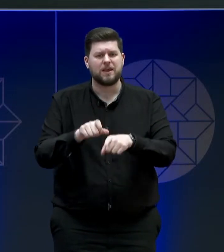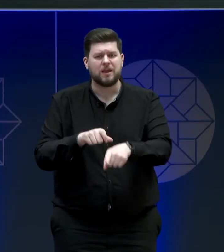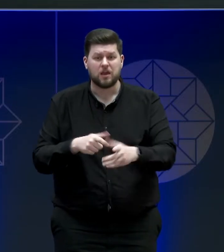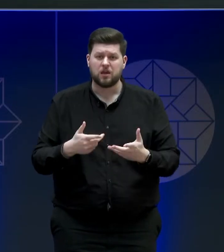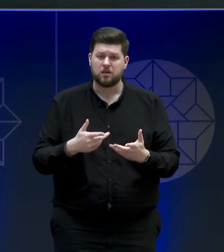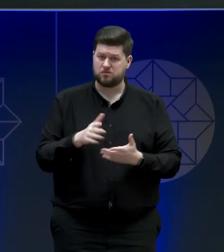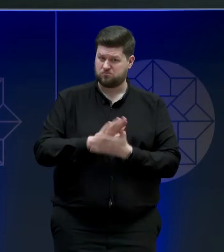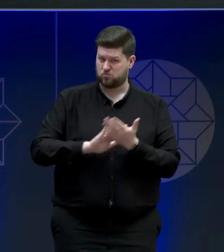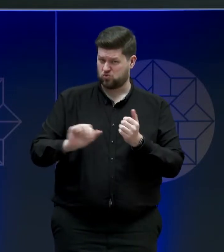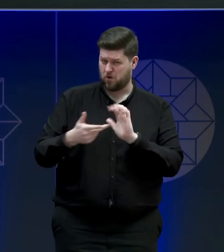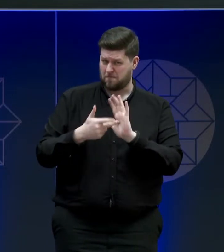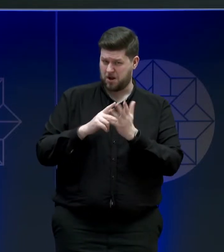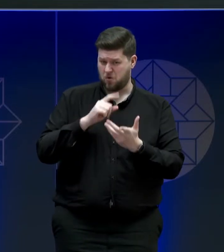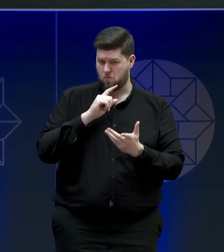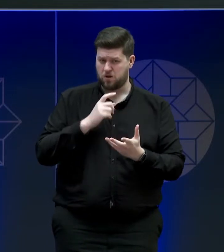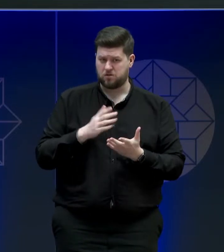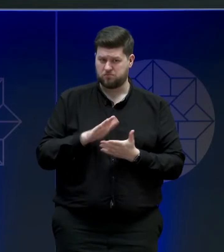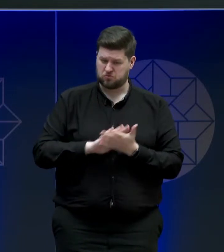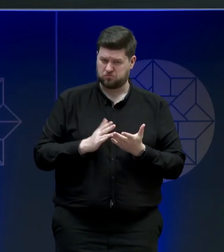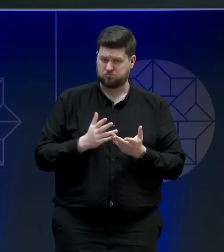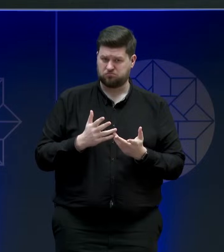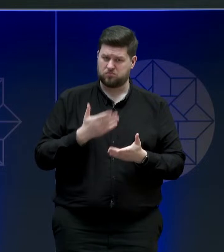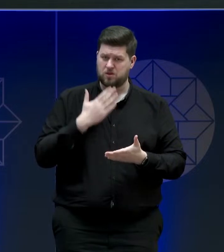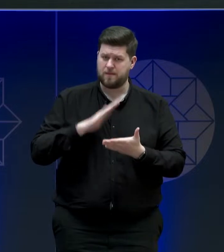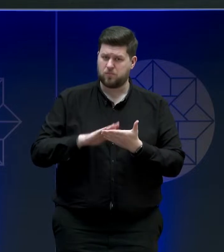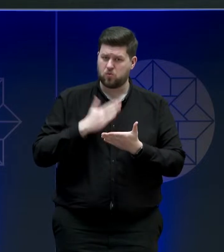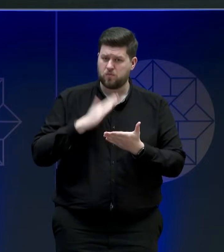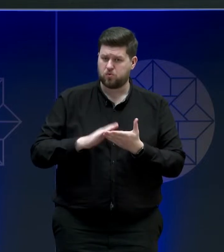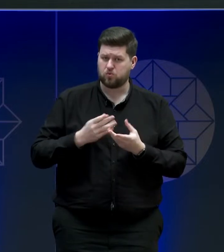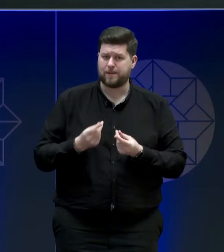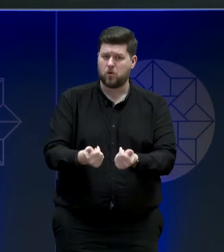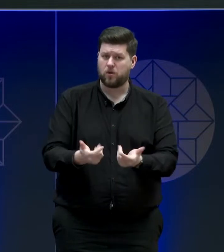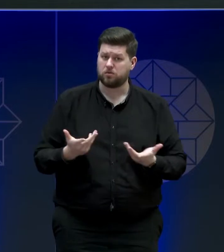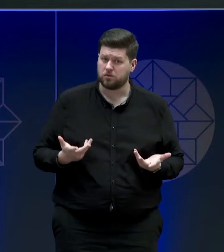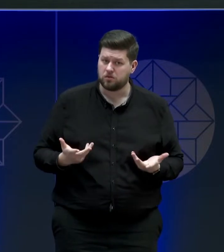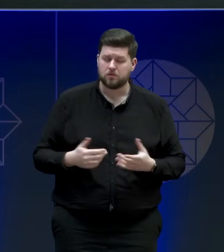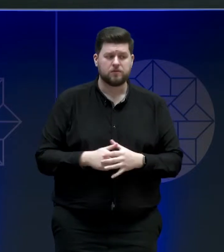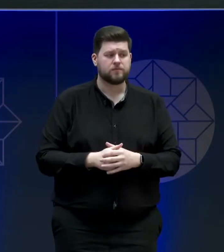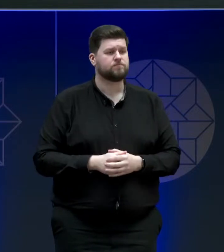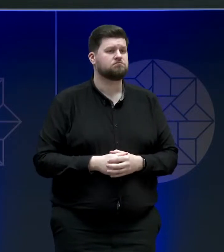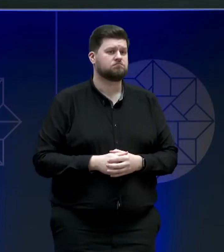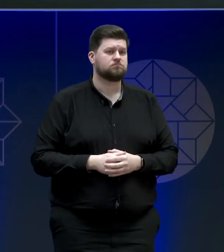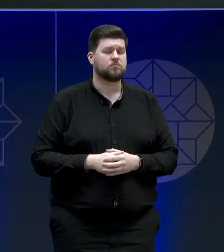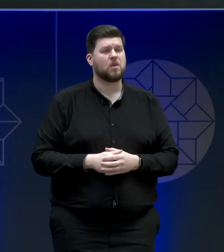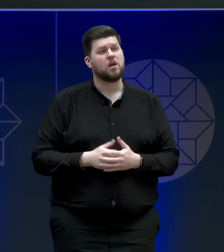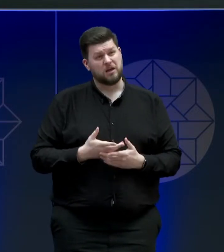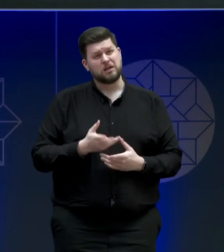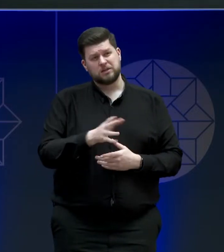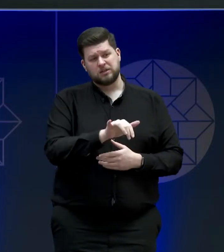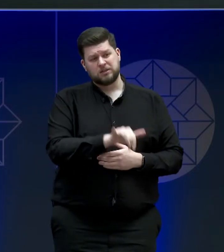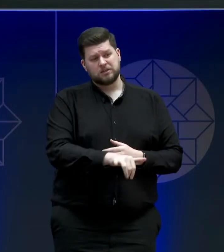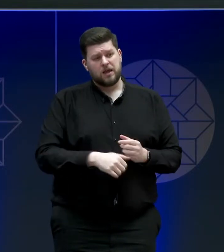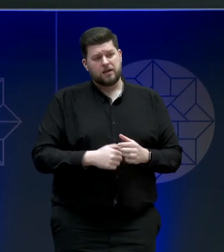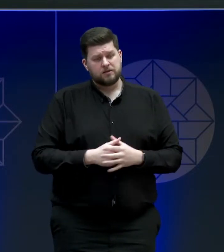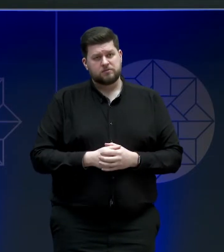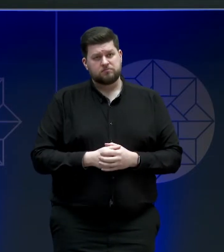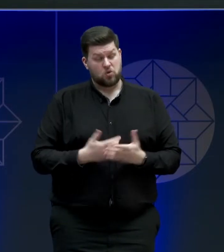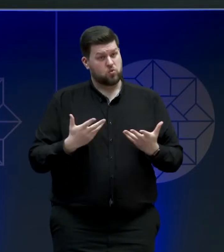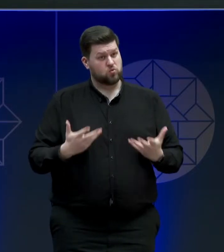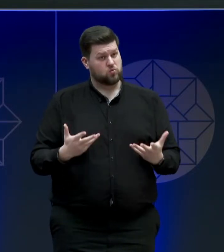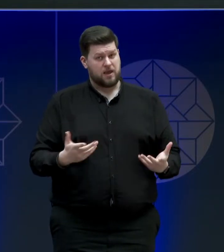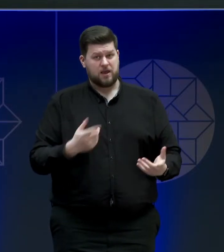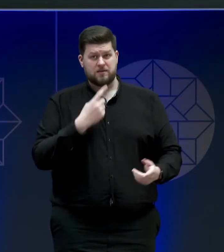easier? Yes, because what it will help to do, what I'm making an appeal for today,